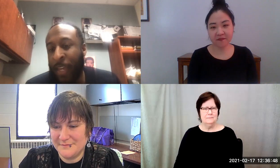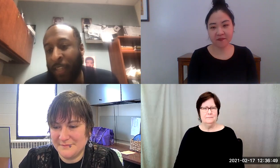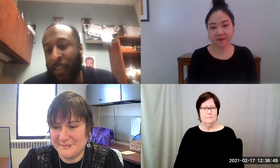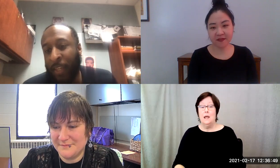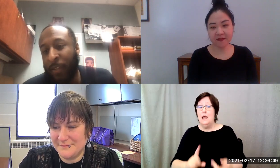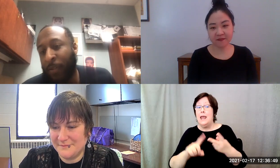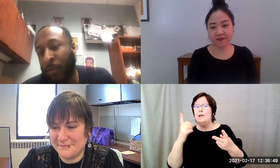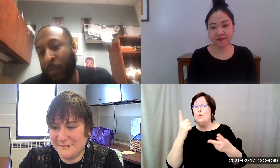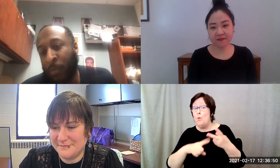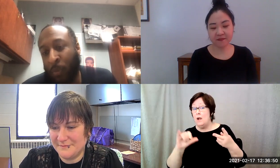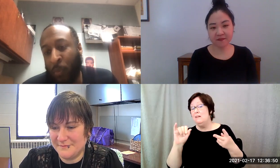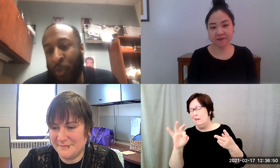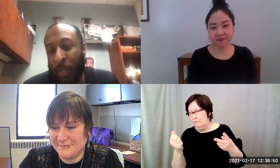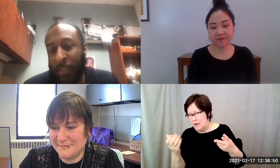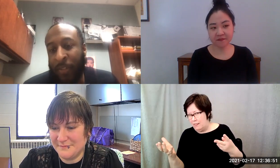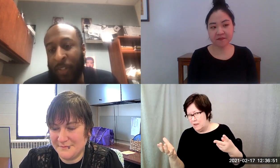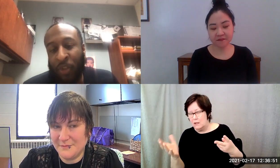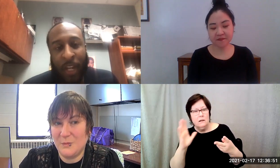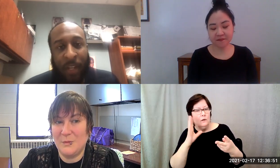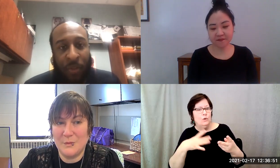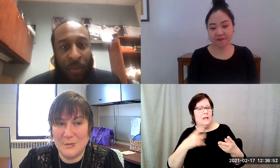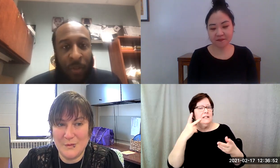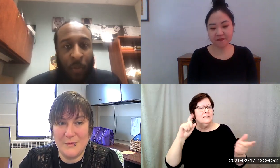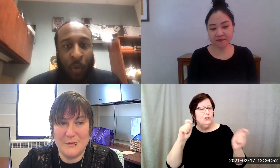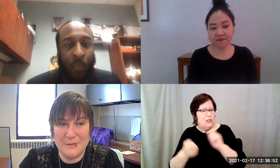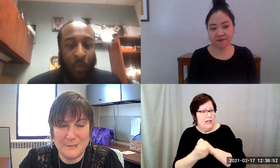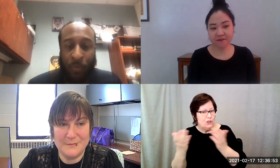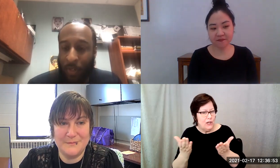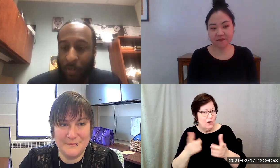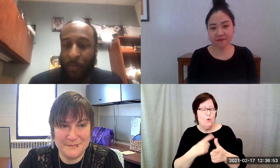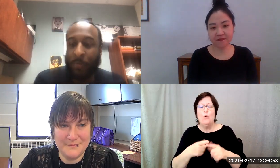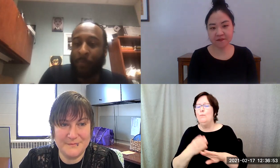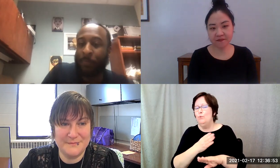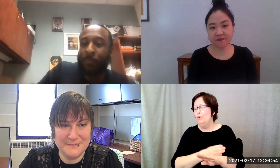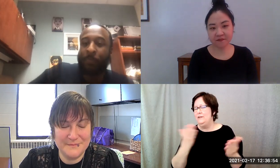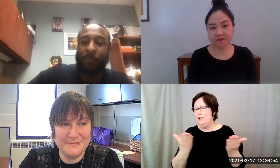What, if anything, would you like to see changed or improved?